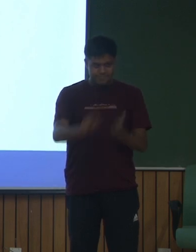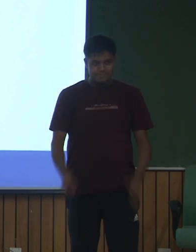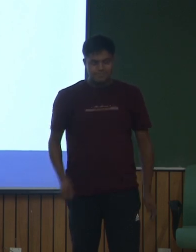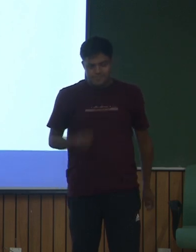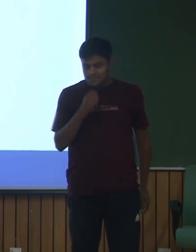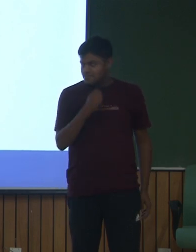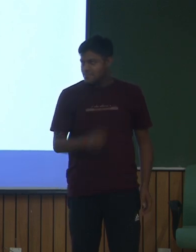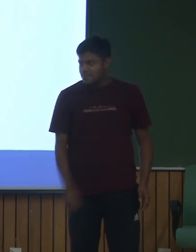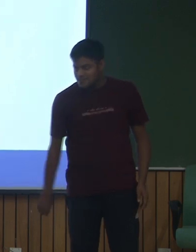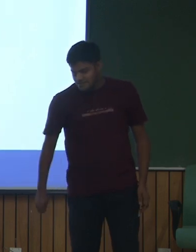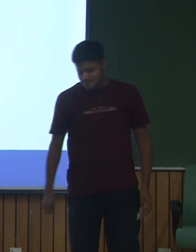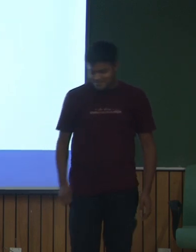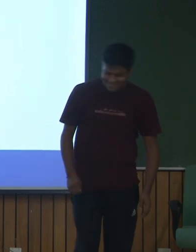So can you do it again? Sorry.